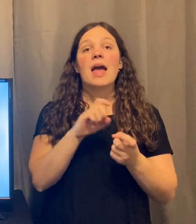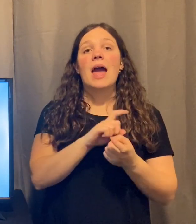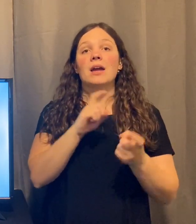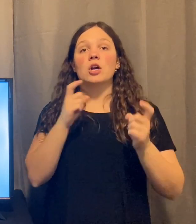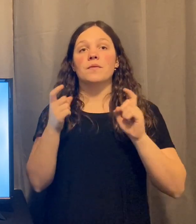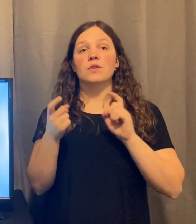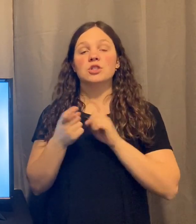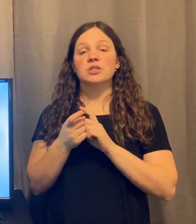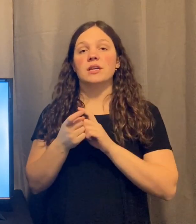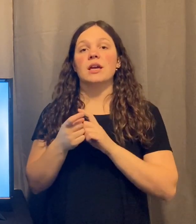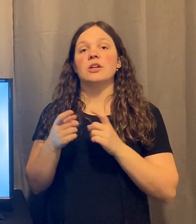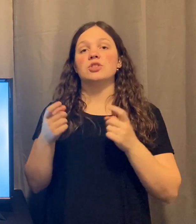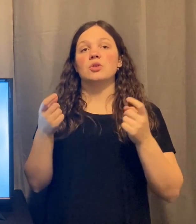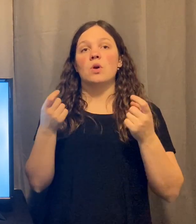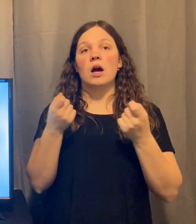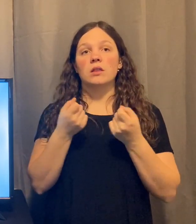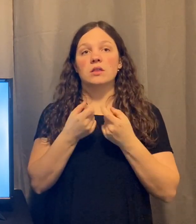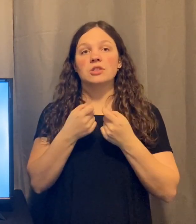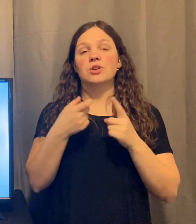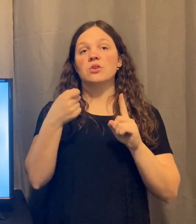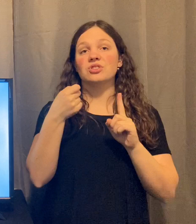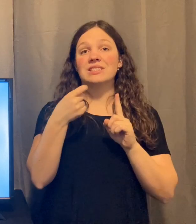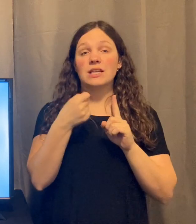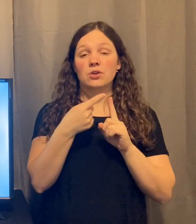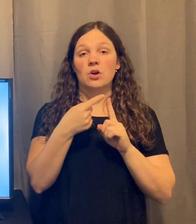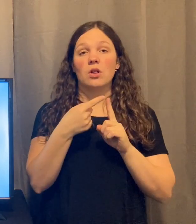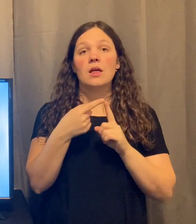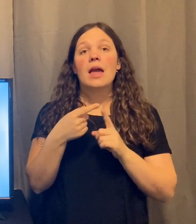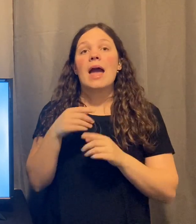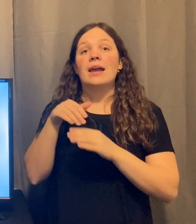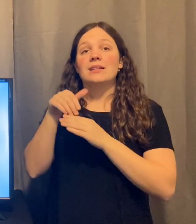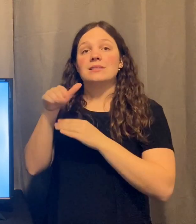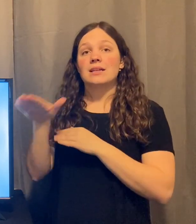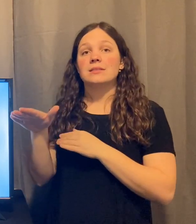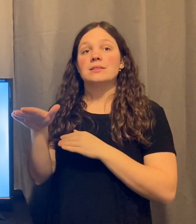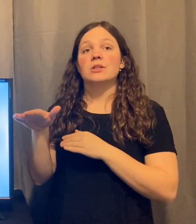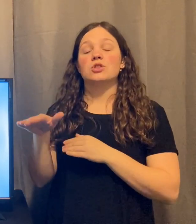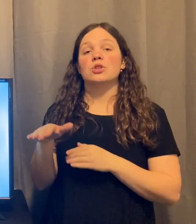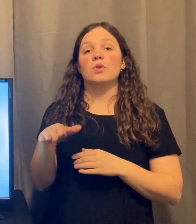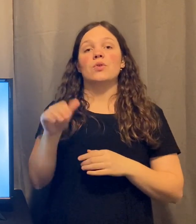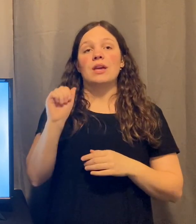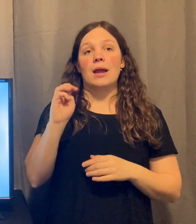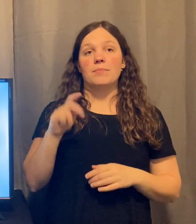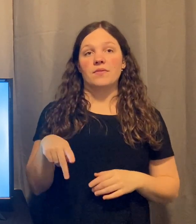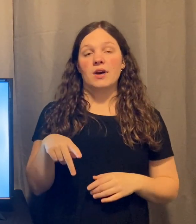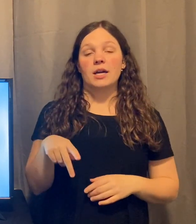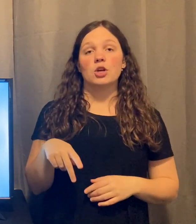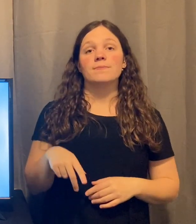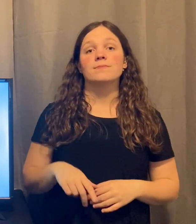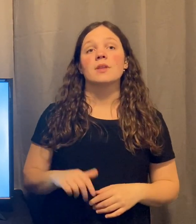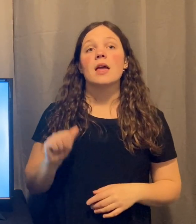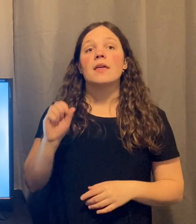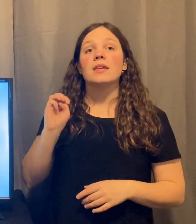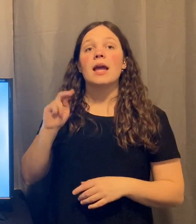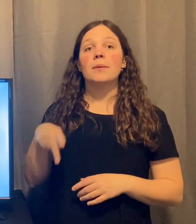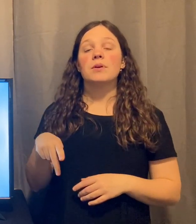and converts it into an electrical signal, and it sends it to the amplifier. The